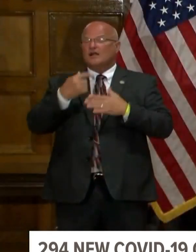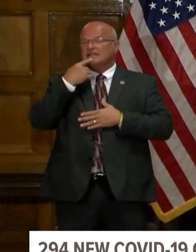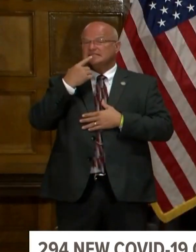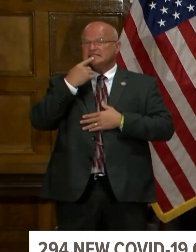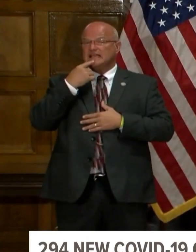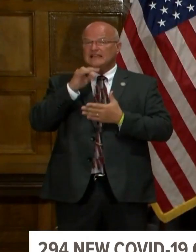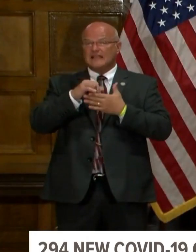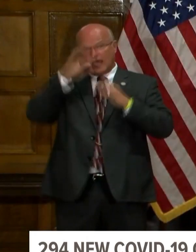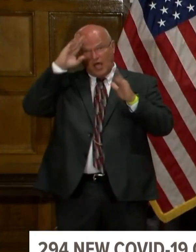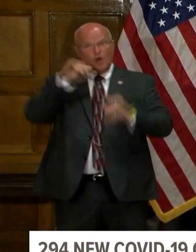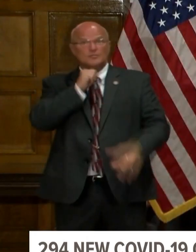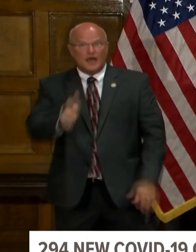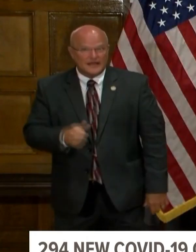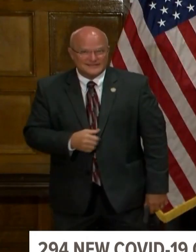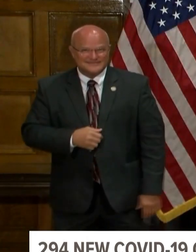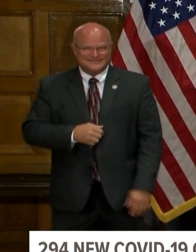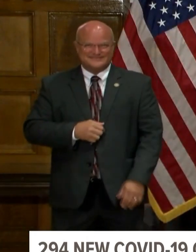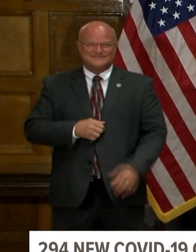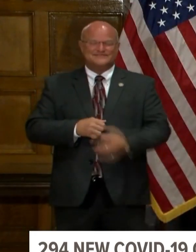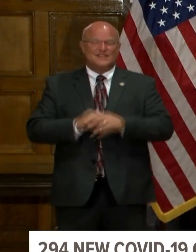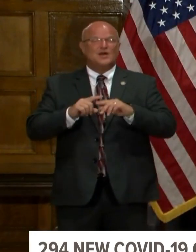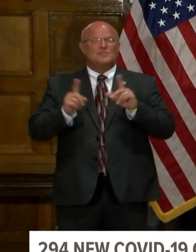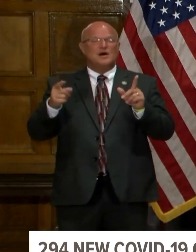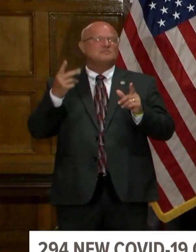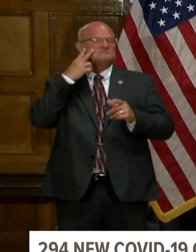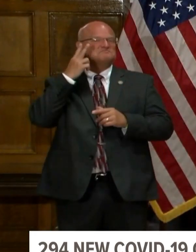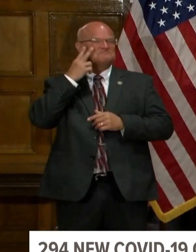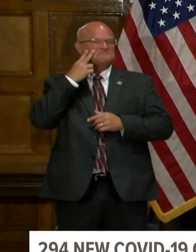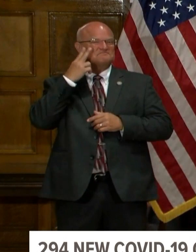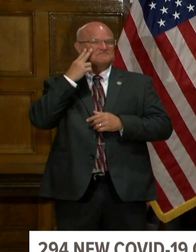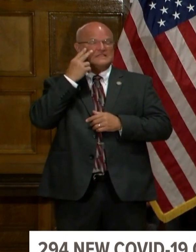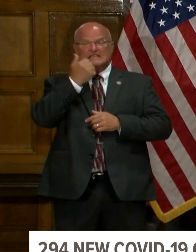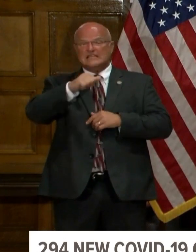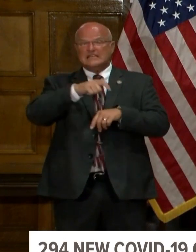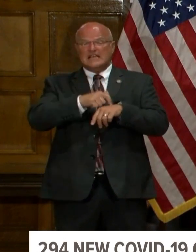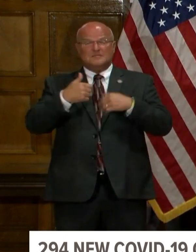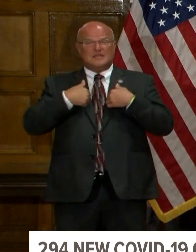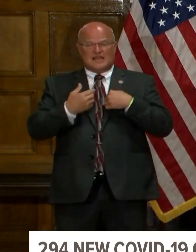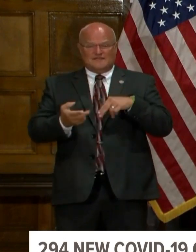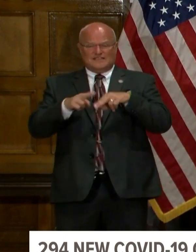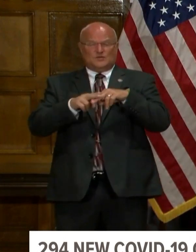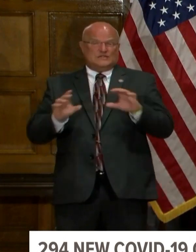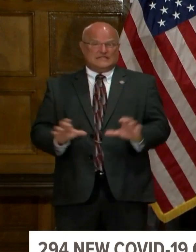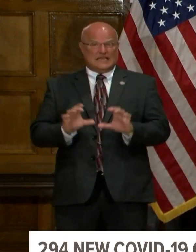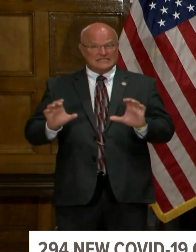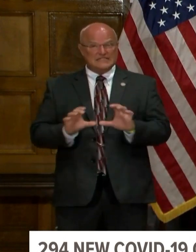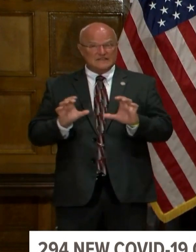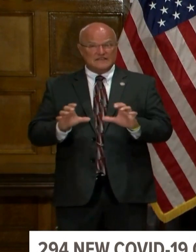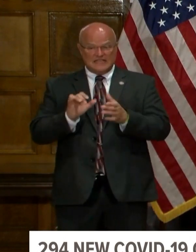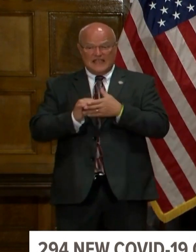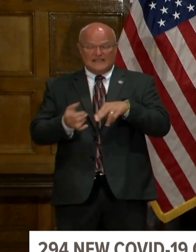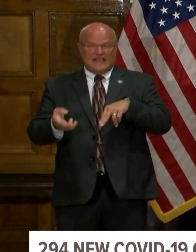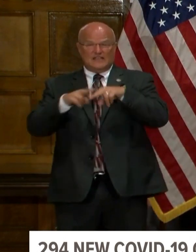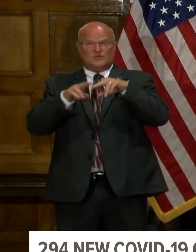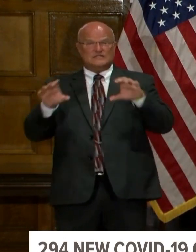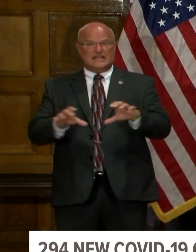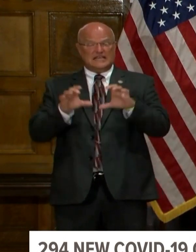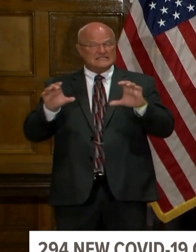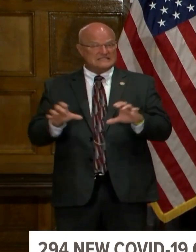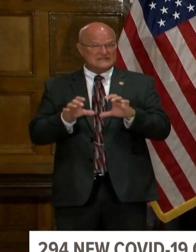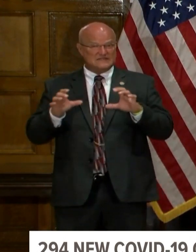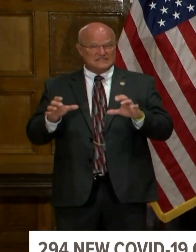say is I hope not, but we'll wait and see. I mean, anytime you have increased activity, and if that increased